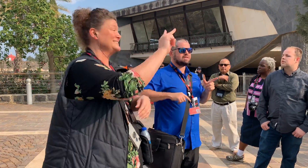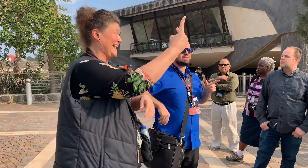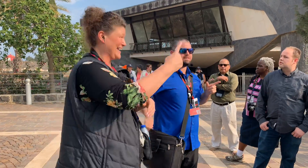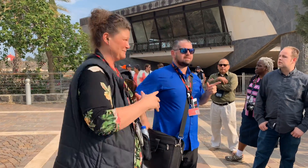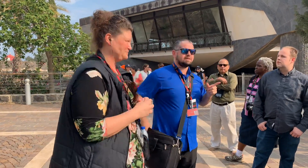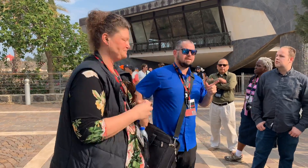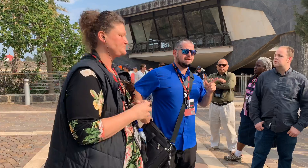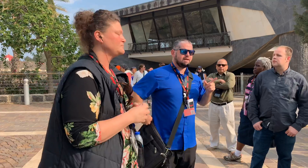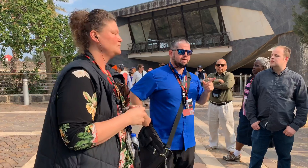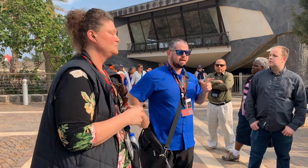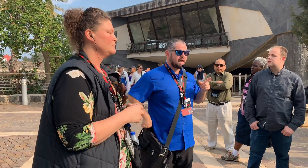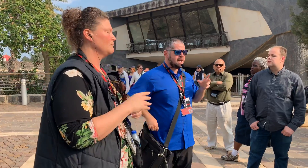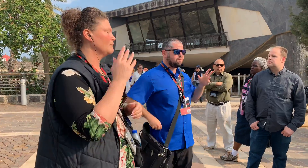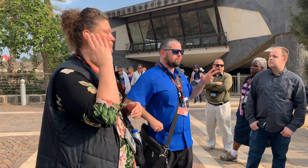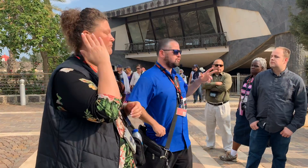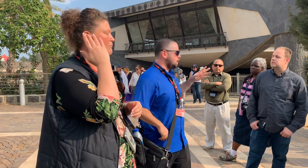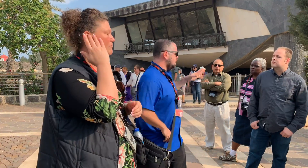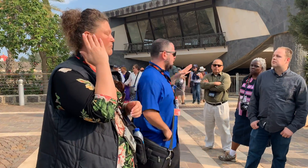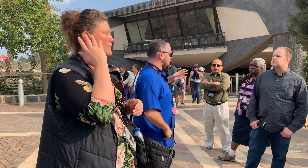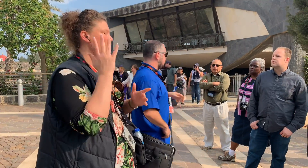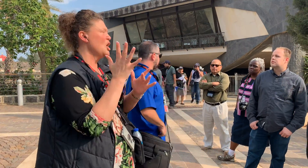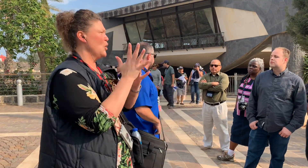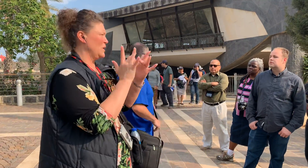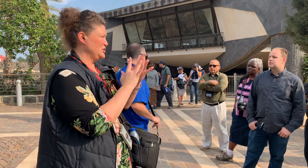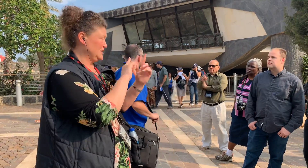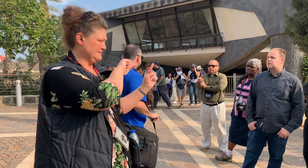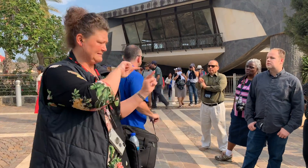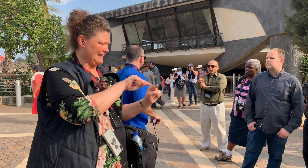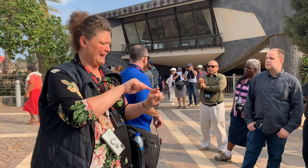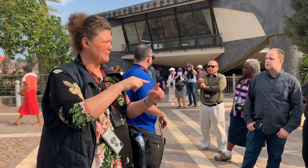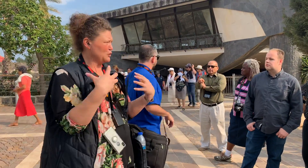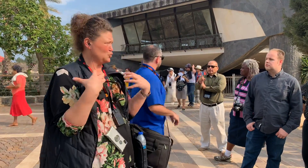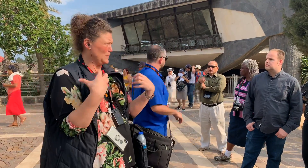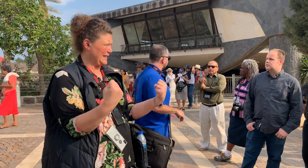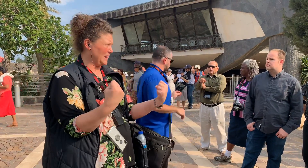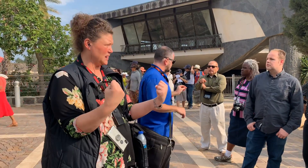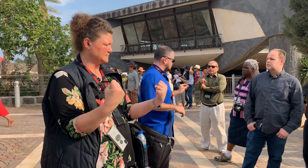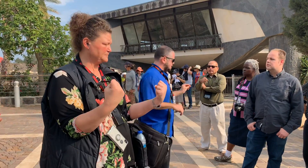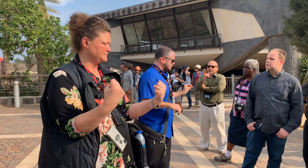when Jesus came to heal him,